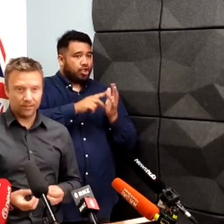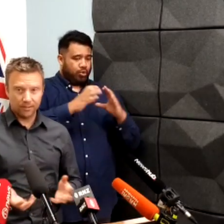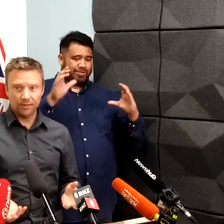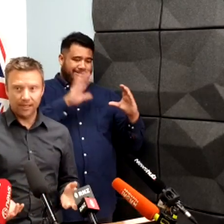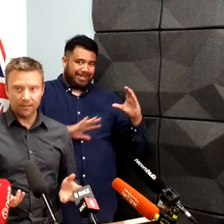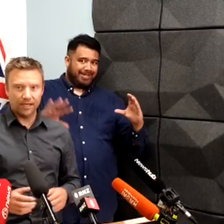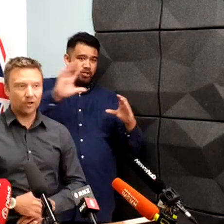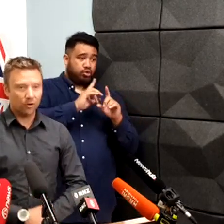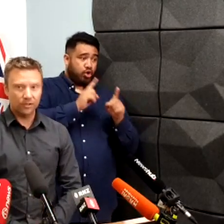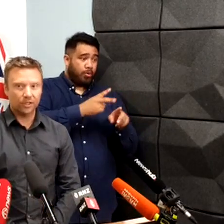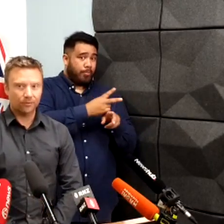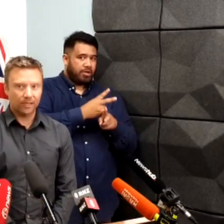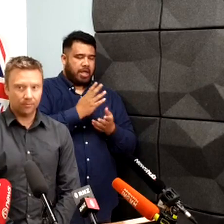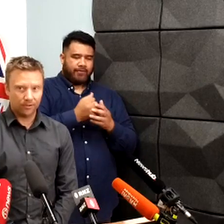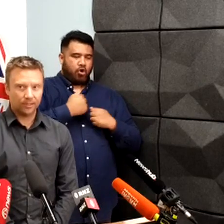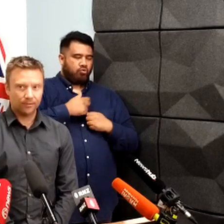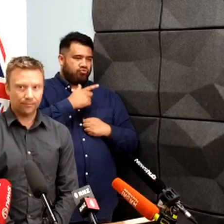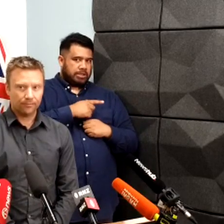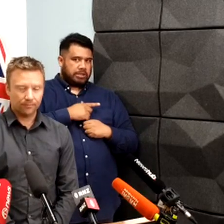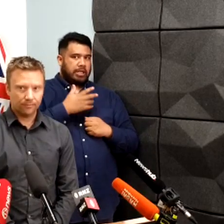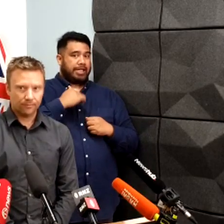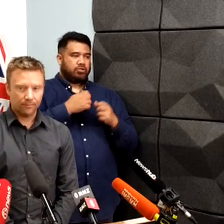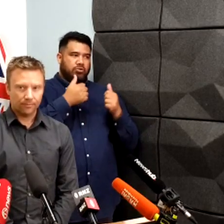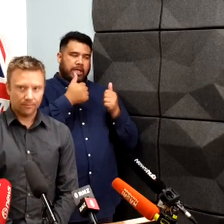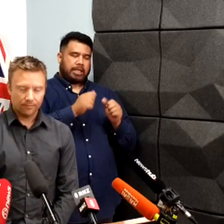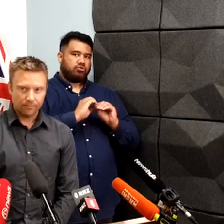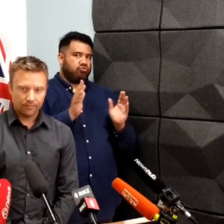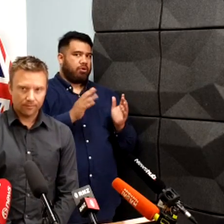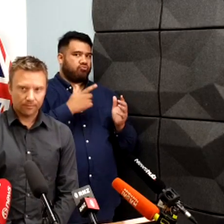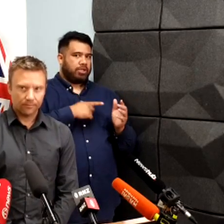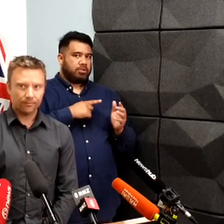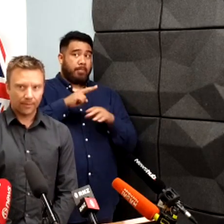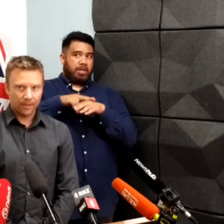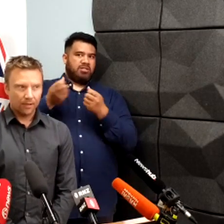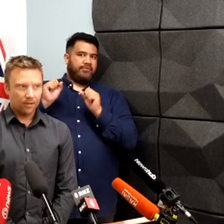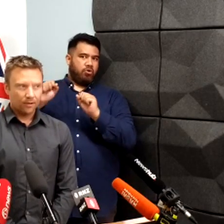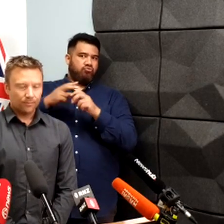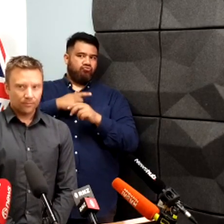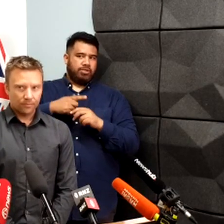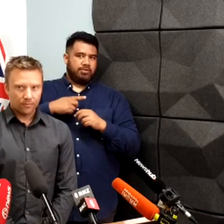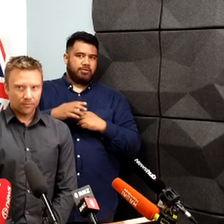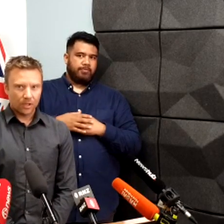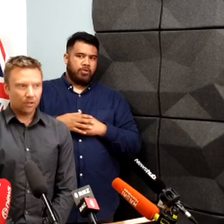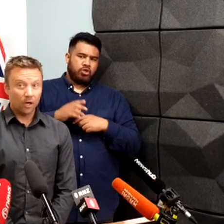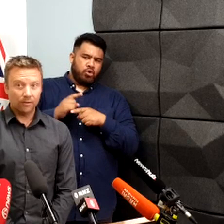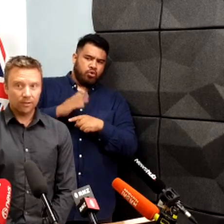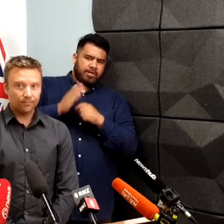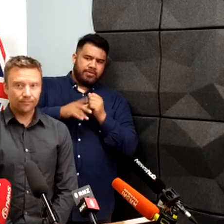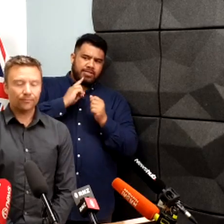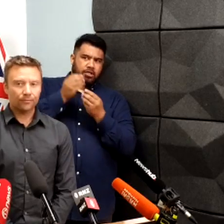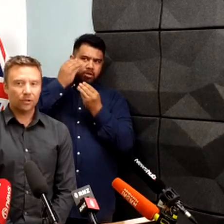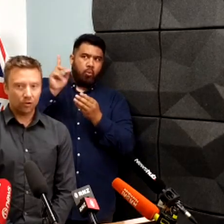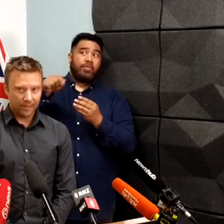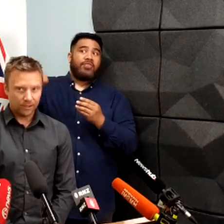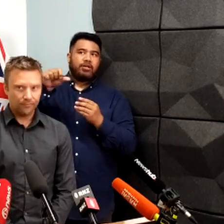different reasons, and they have their own decision-making process. And have you never, over this whole period, given an indication what you think they should do? No. Or it's just